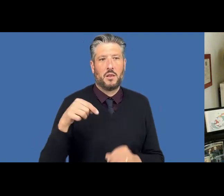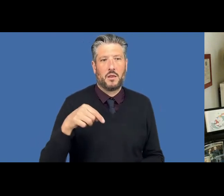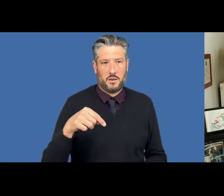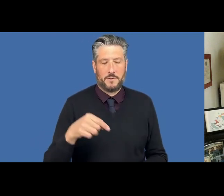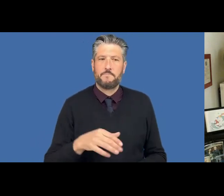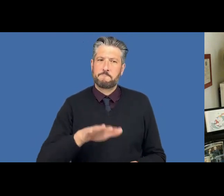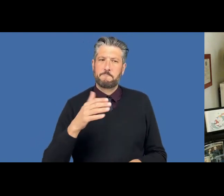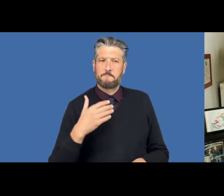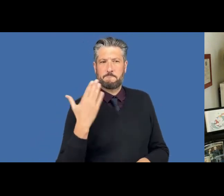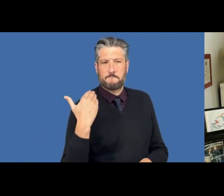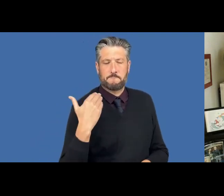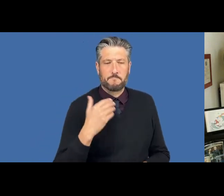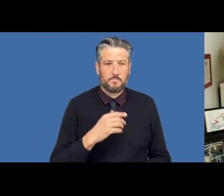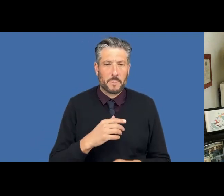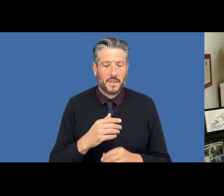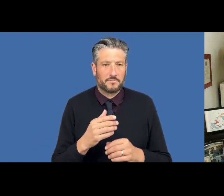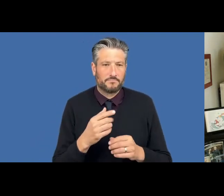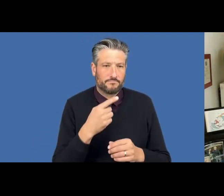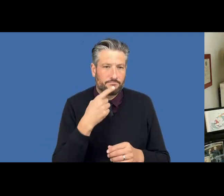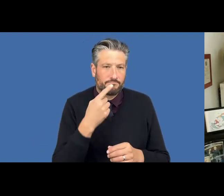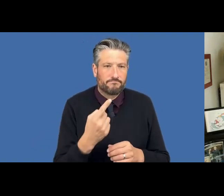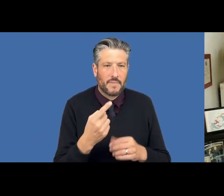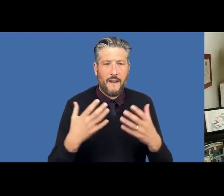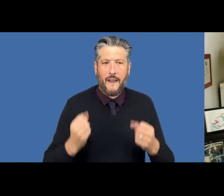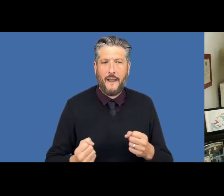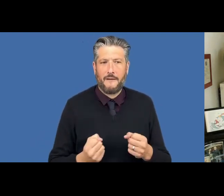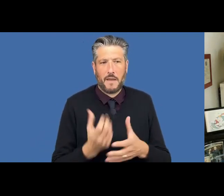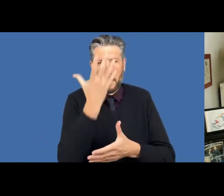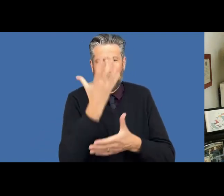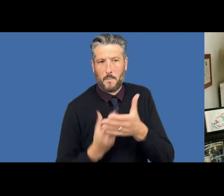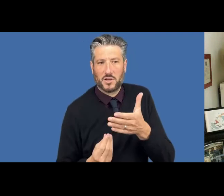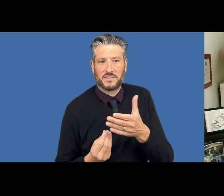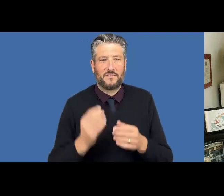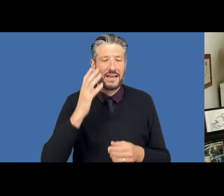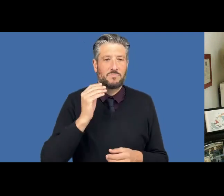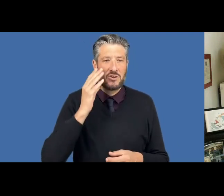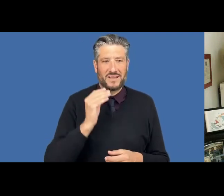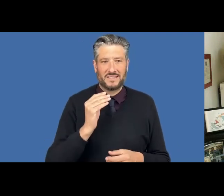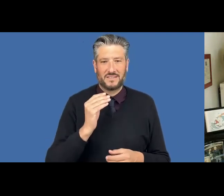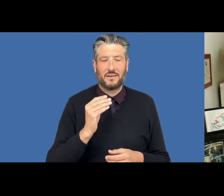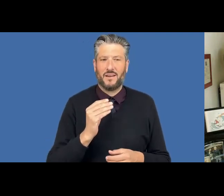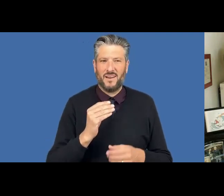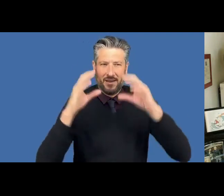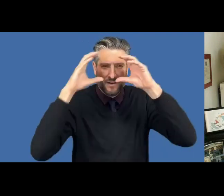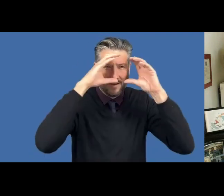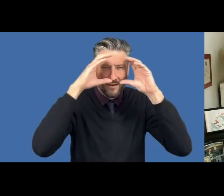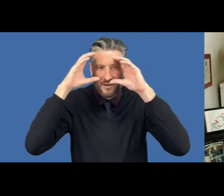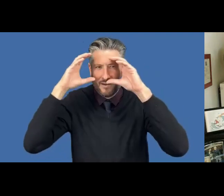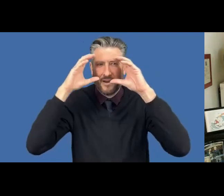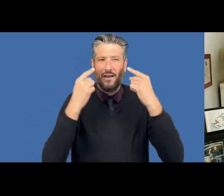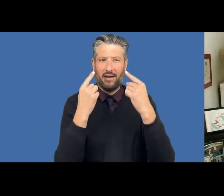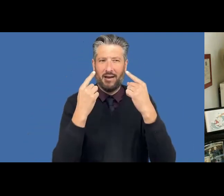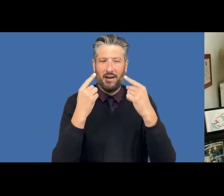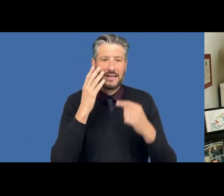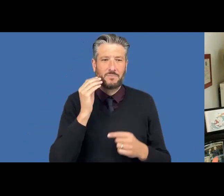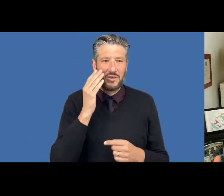previously about sort of immersive experiences. We've created immersive experiences to enable people to understand distraction around